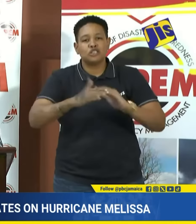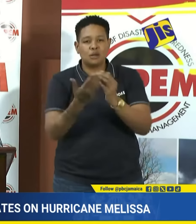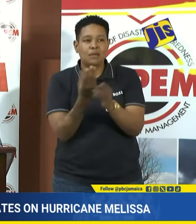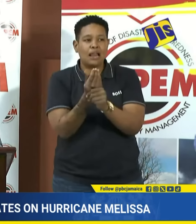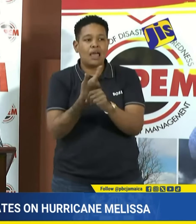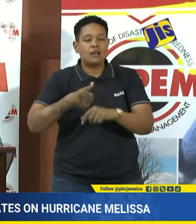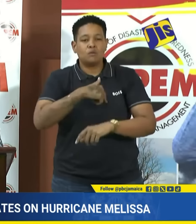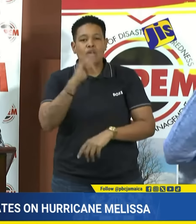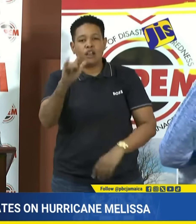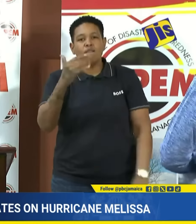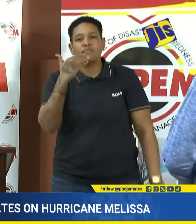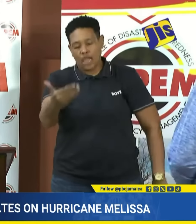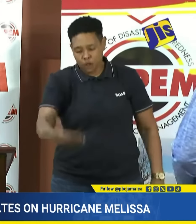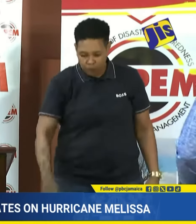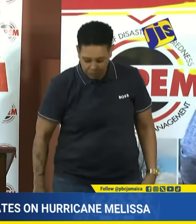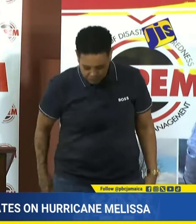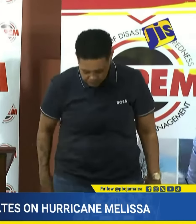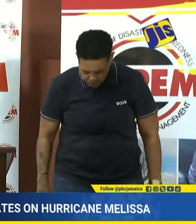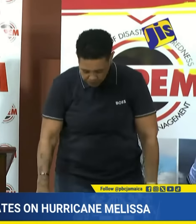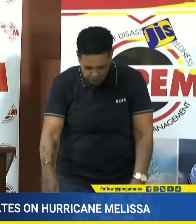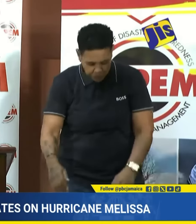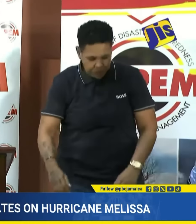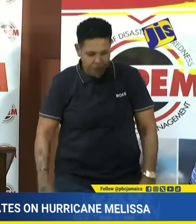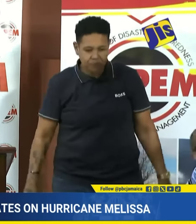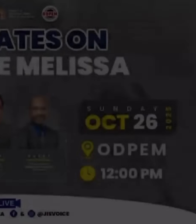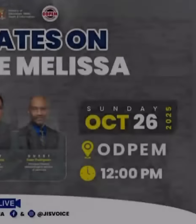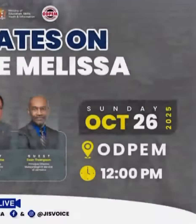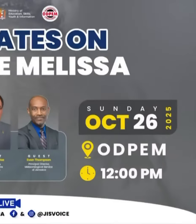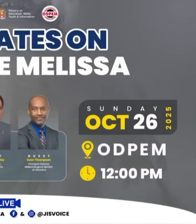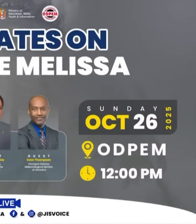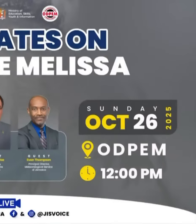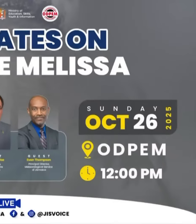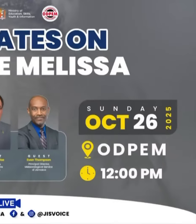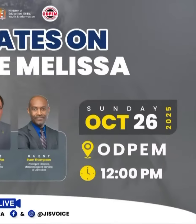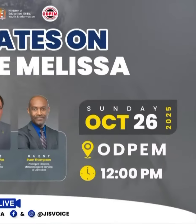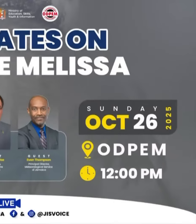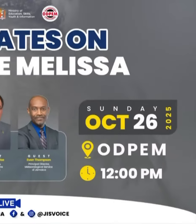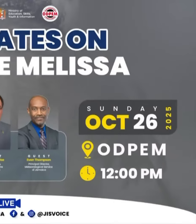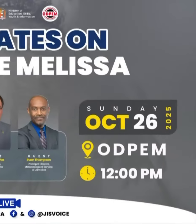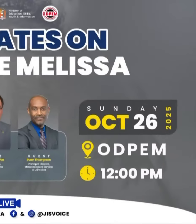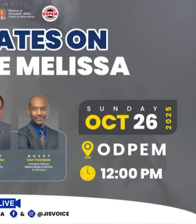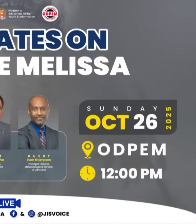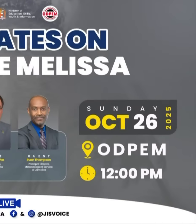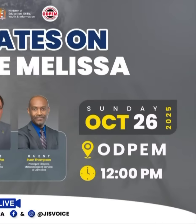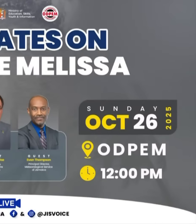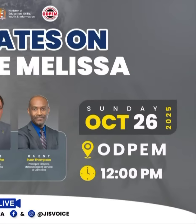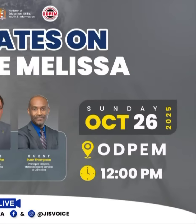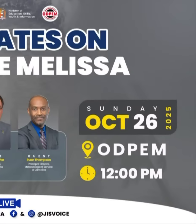Jamaica land we love. Thank you.